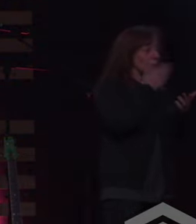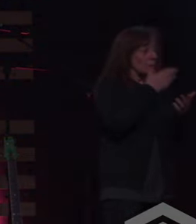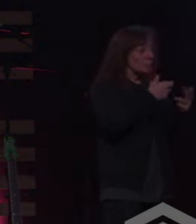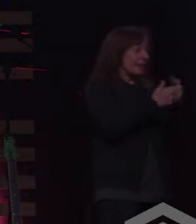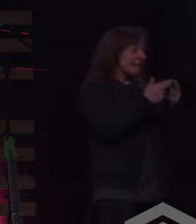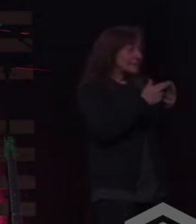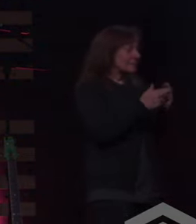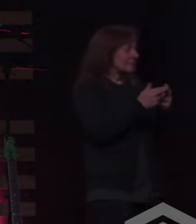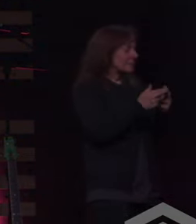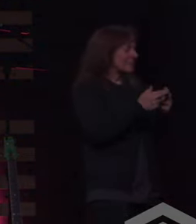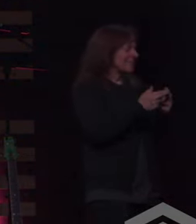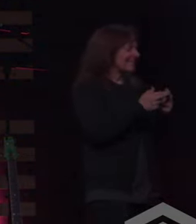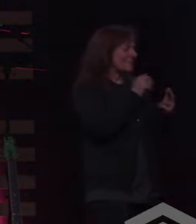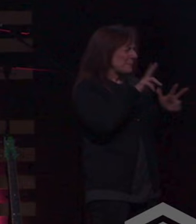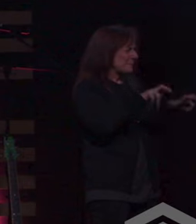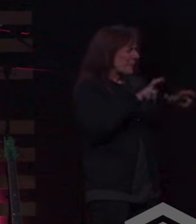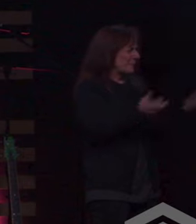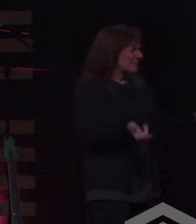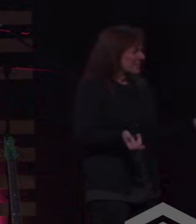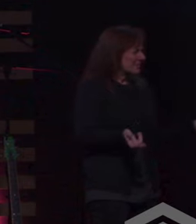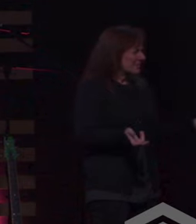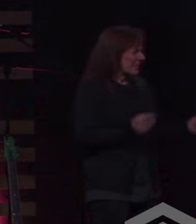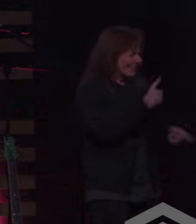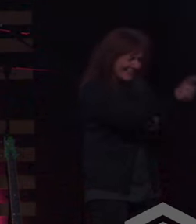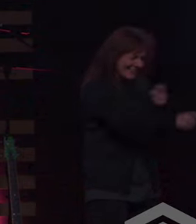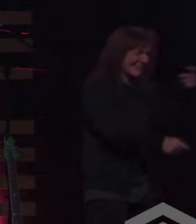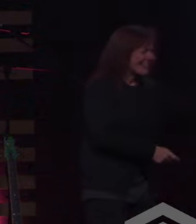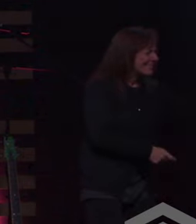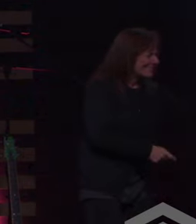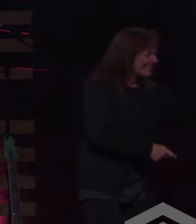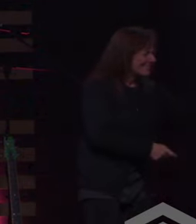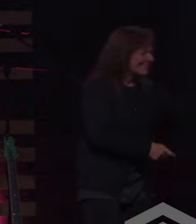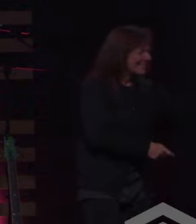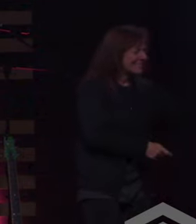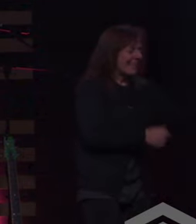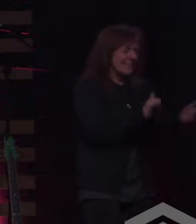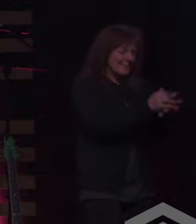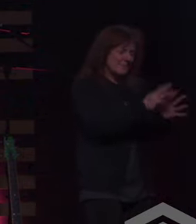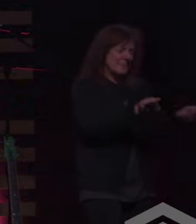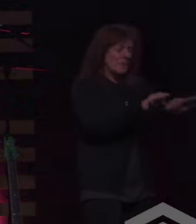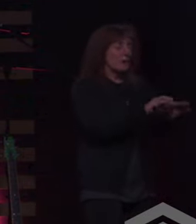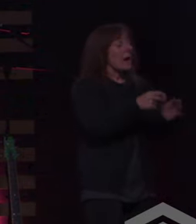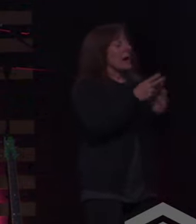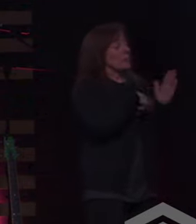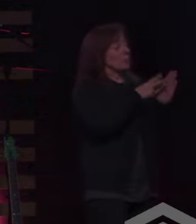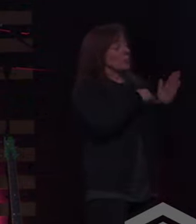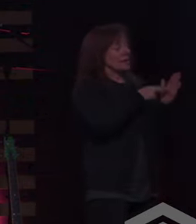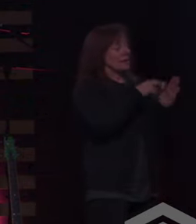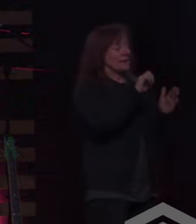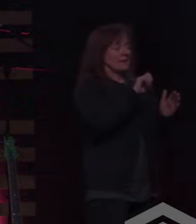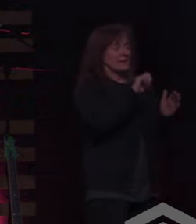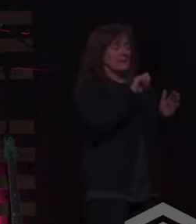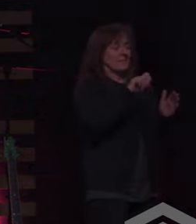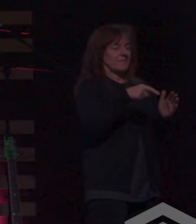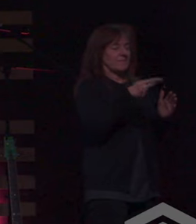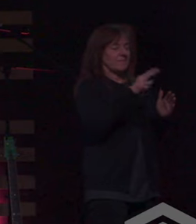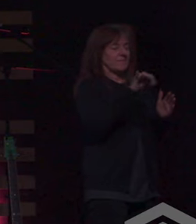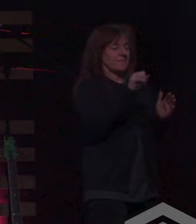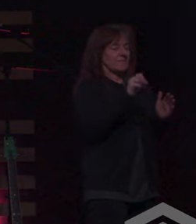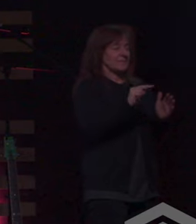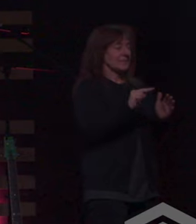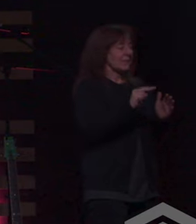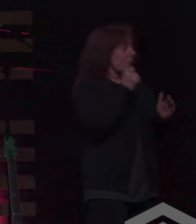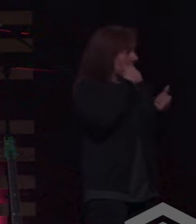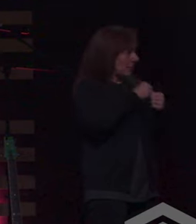relationships. Selflessness is the key. I want to read in Ephesians. Now, I skipped